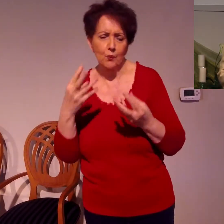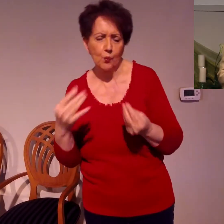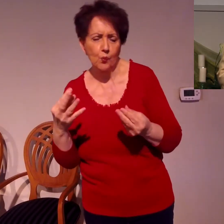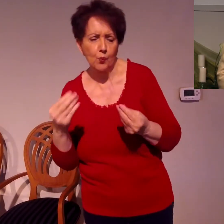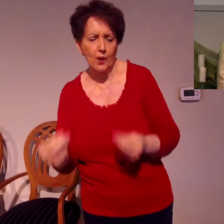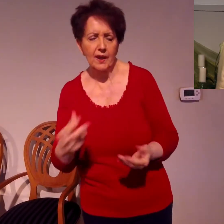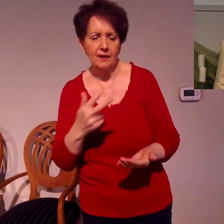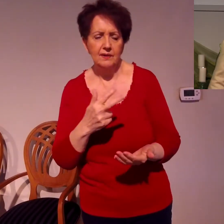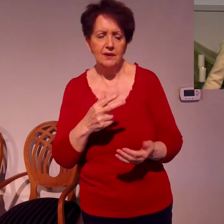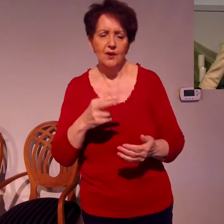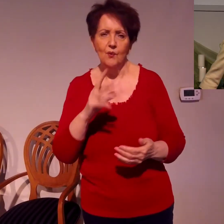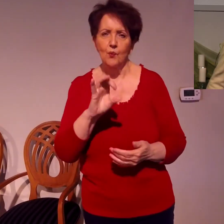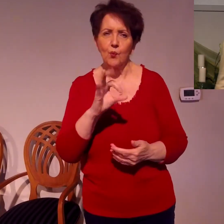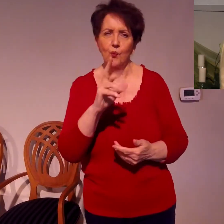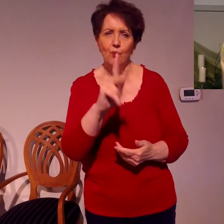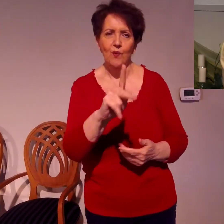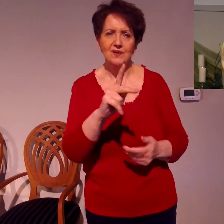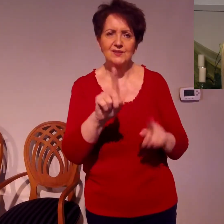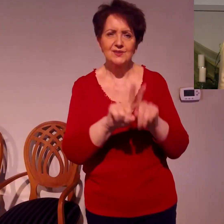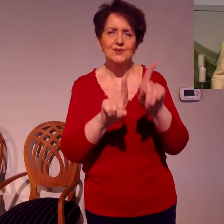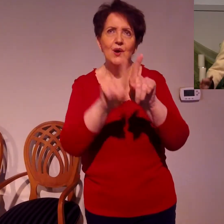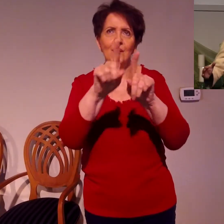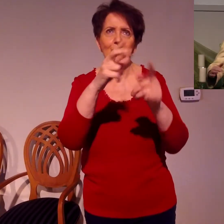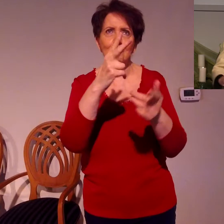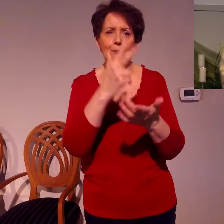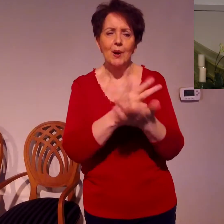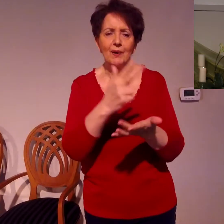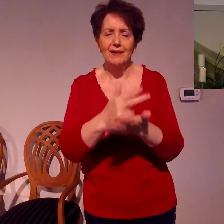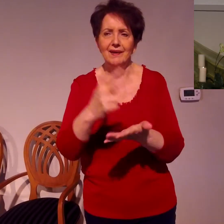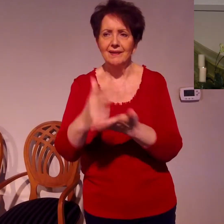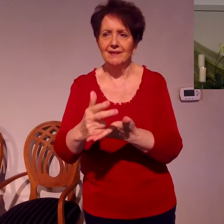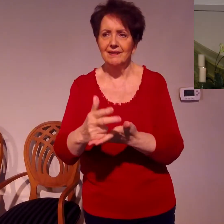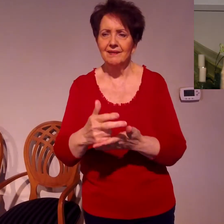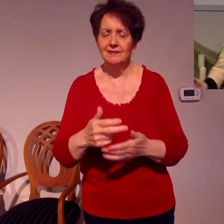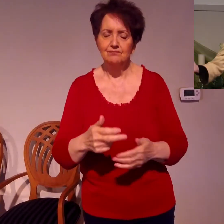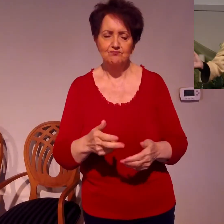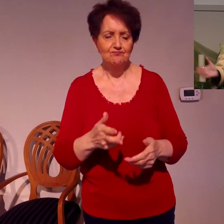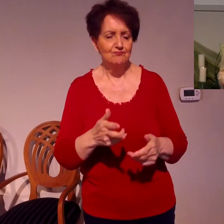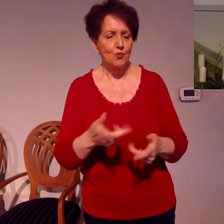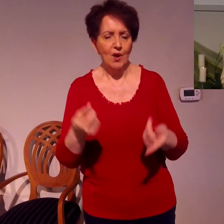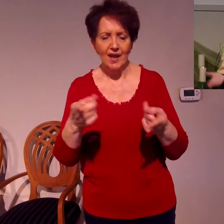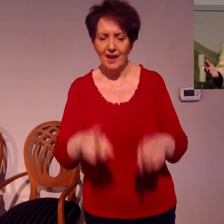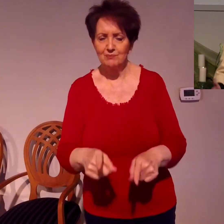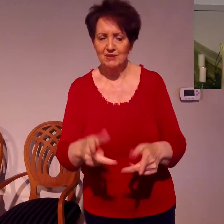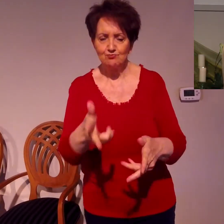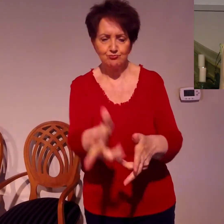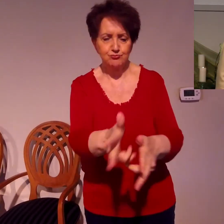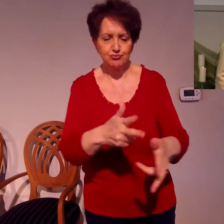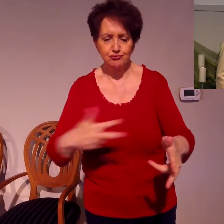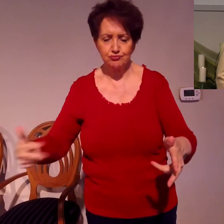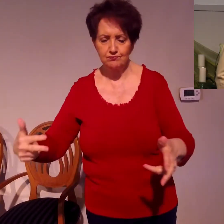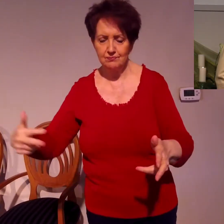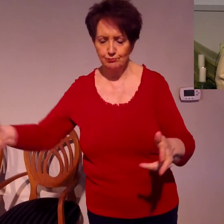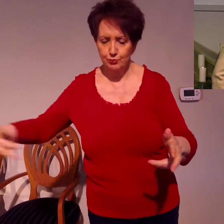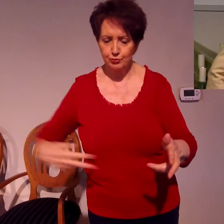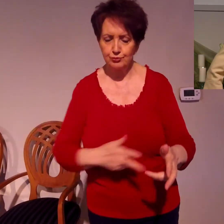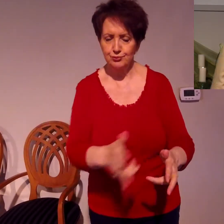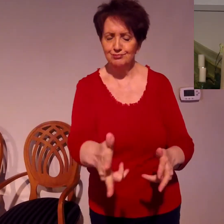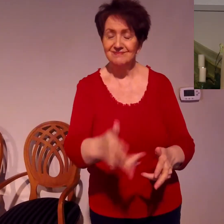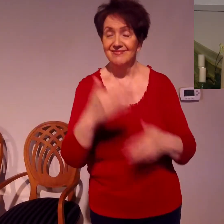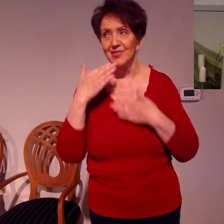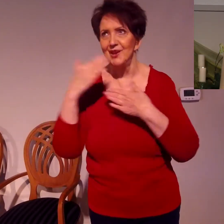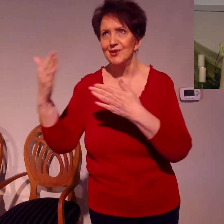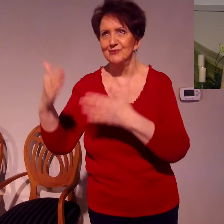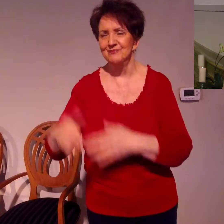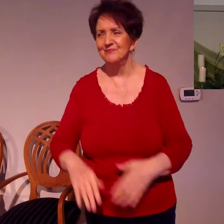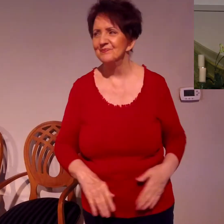star parking, and just as we came down the street, a little car pulled out right across from the bookstore and we pulled right in. I said thank you.